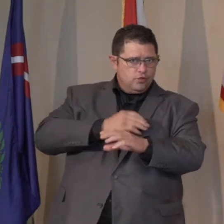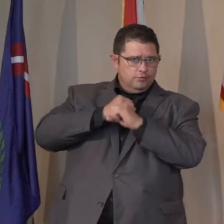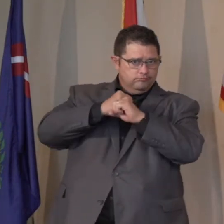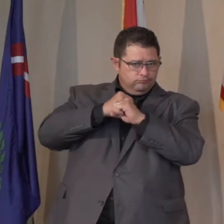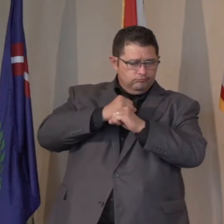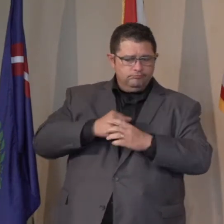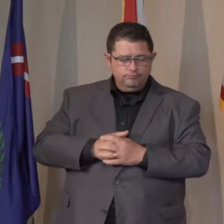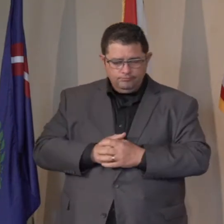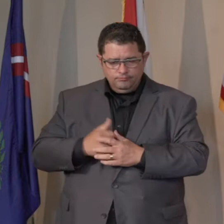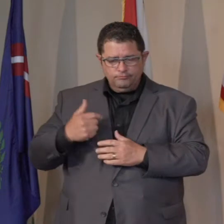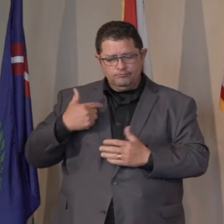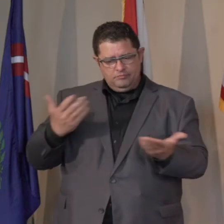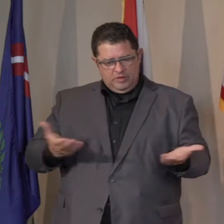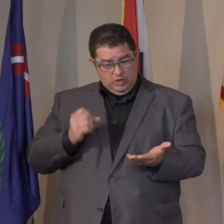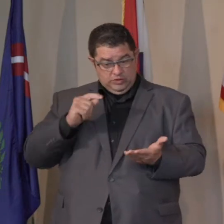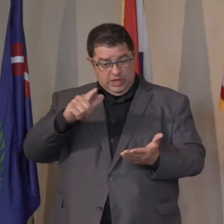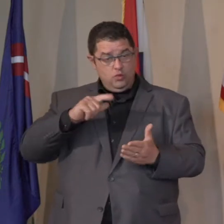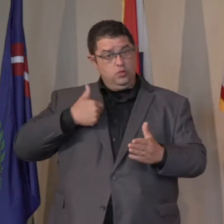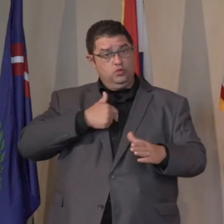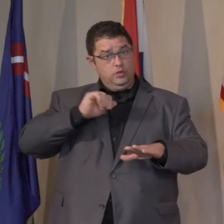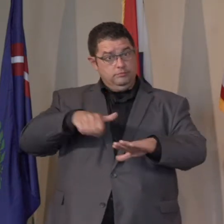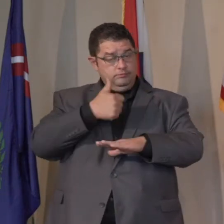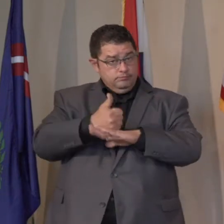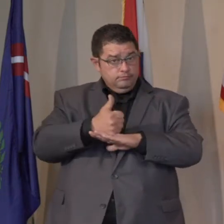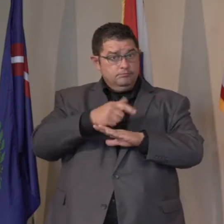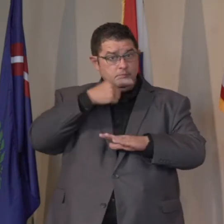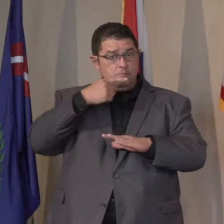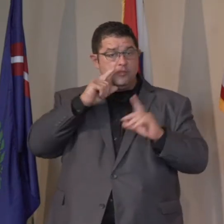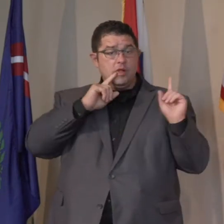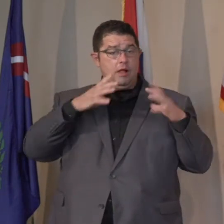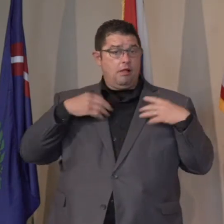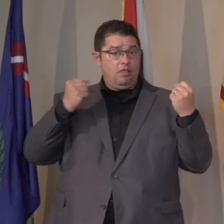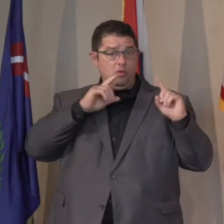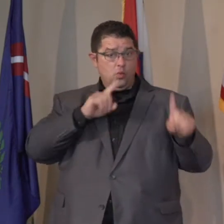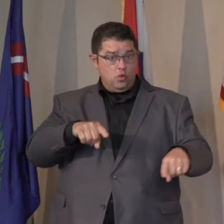health orders even before we saw widespread